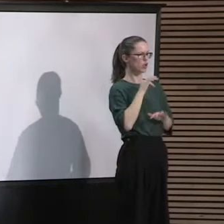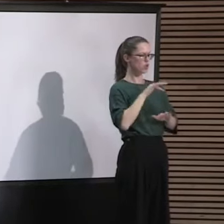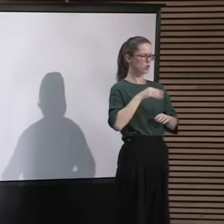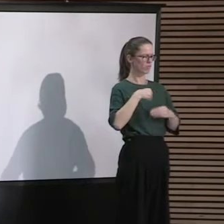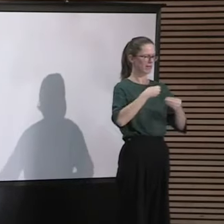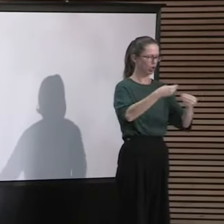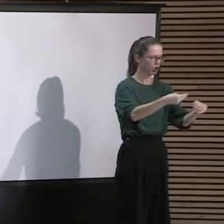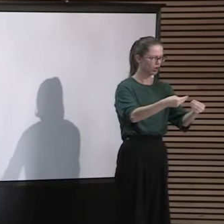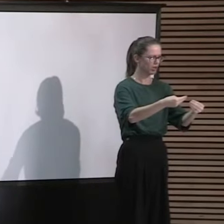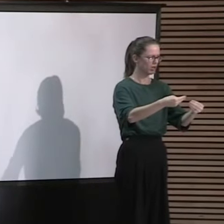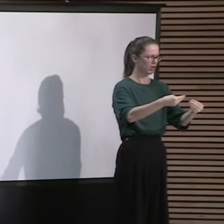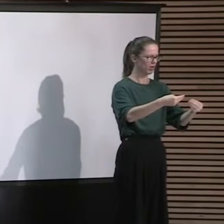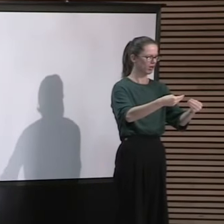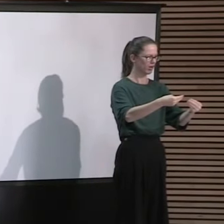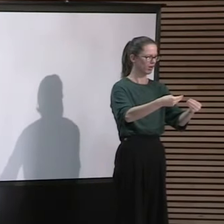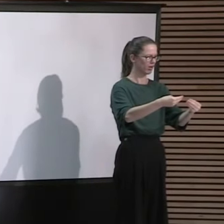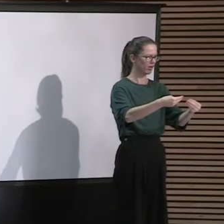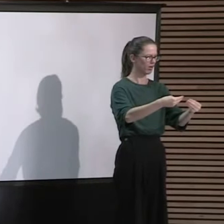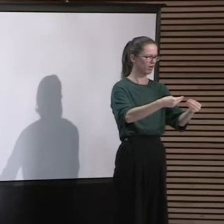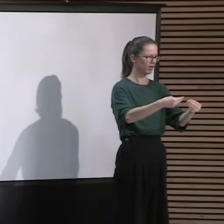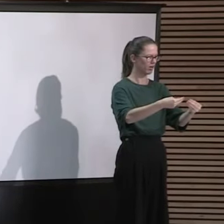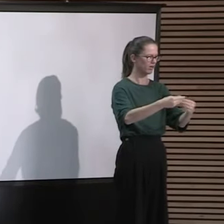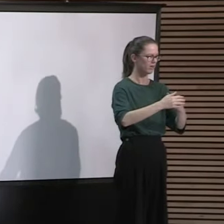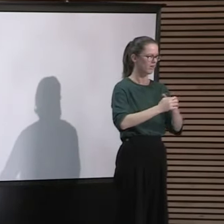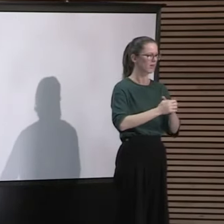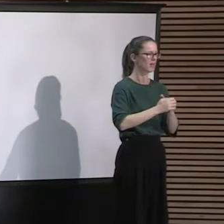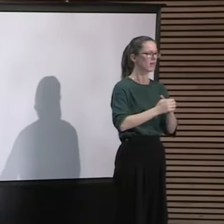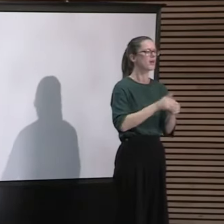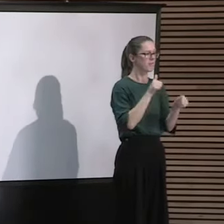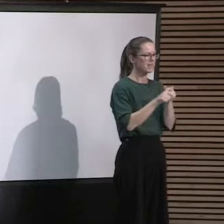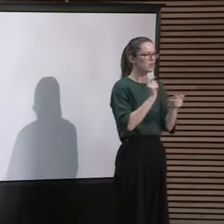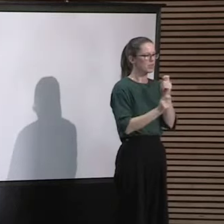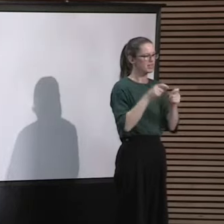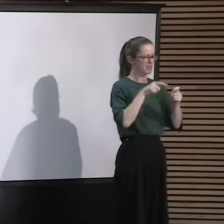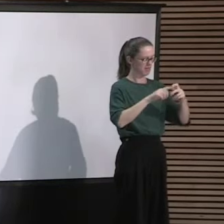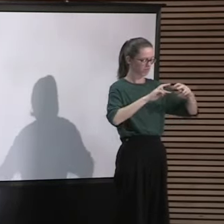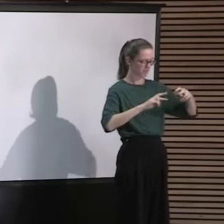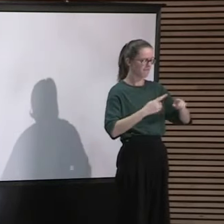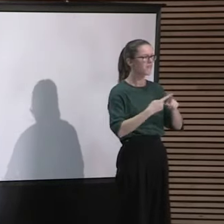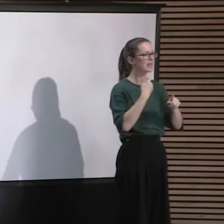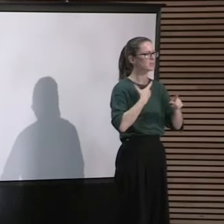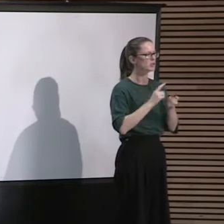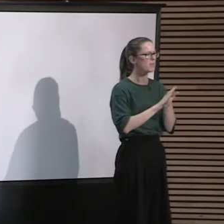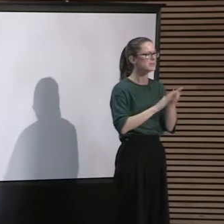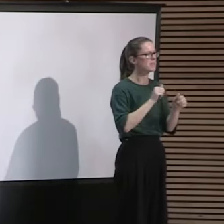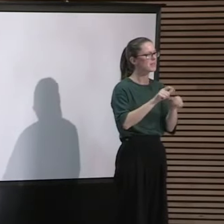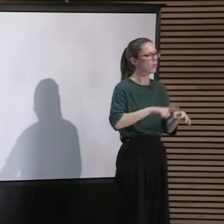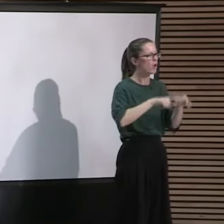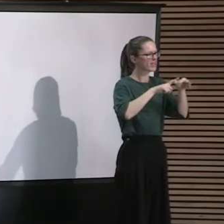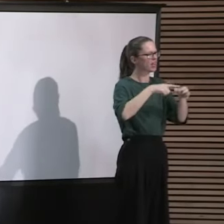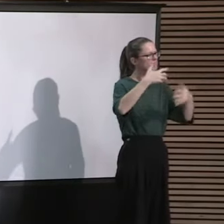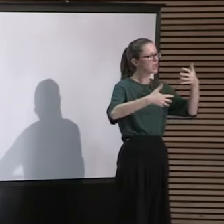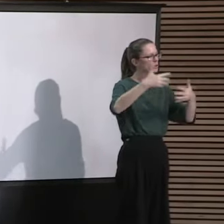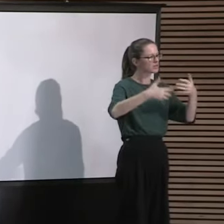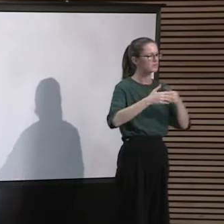they then infected, because each time the virus is passed on, most times there is a very small